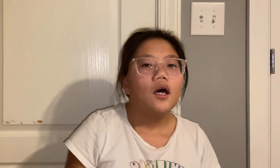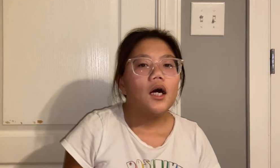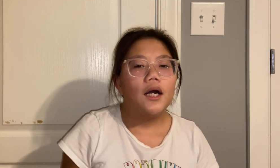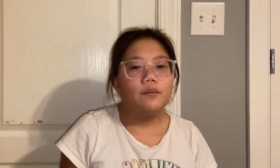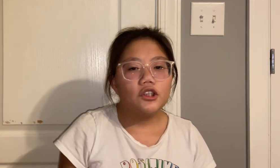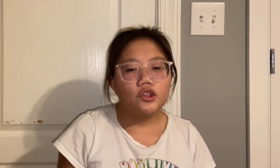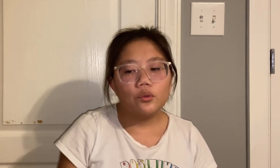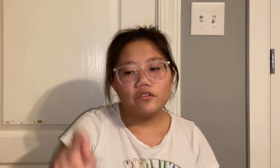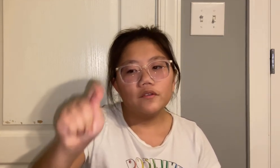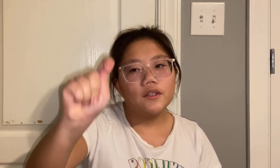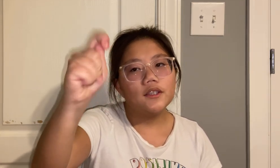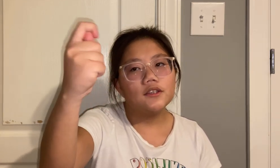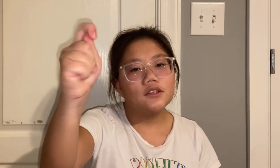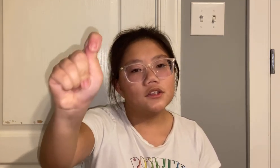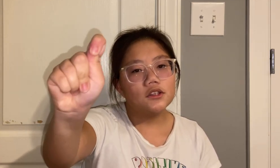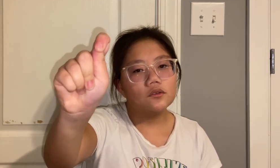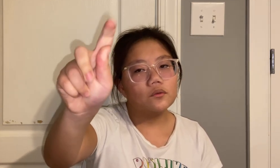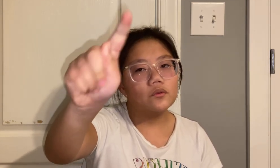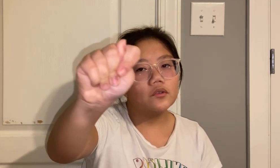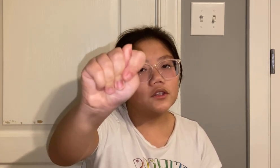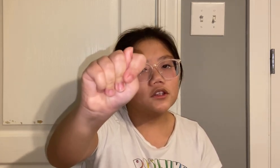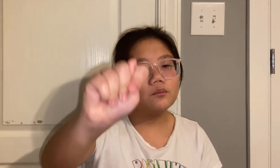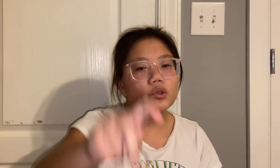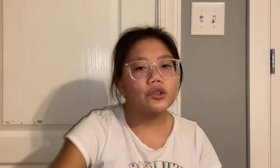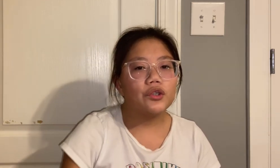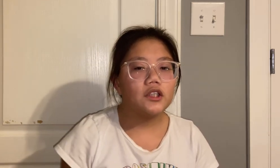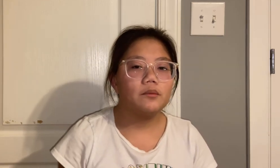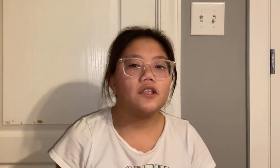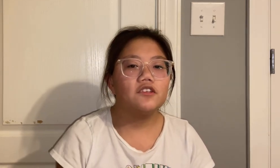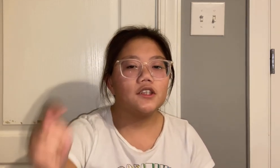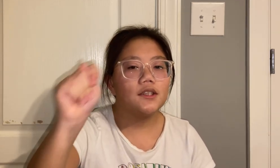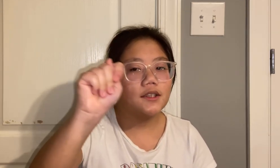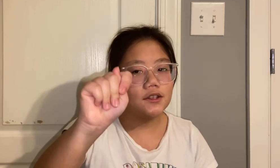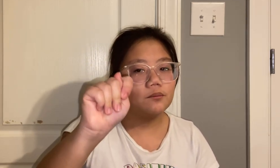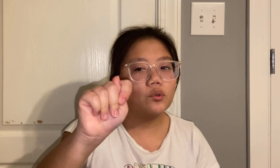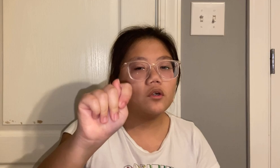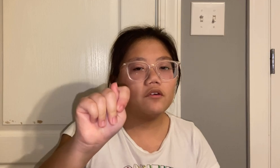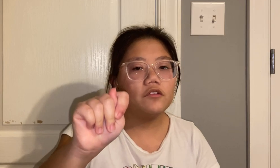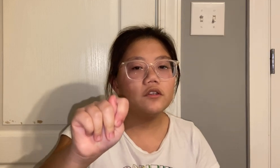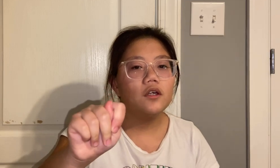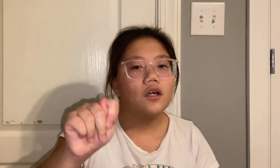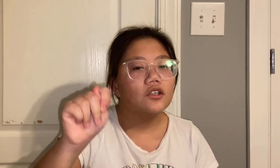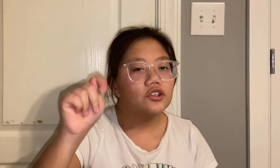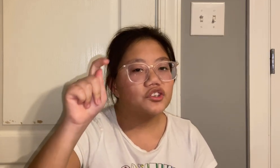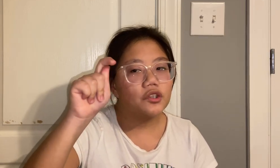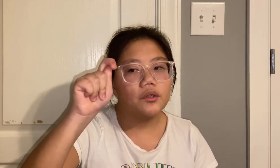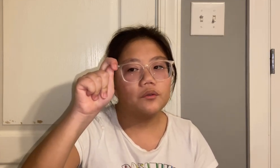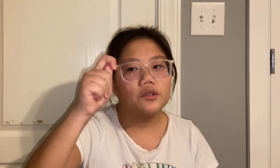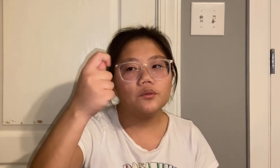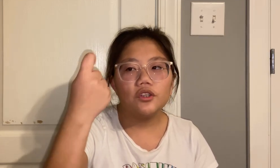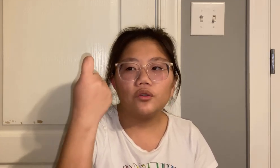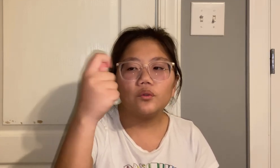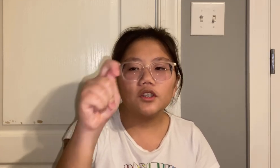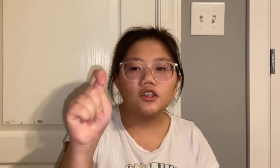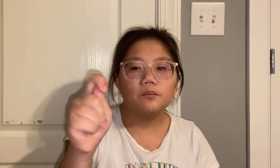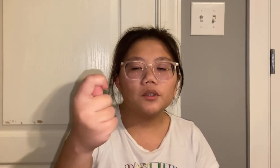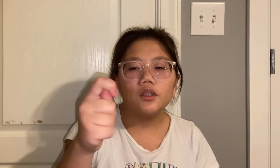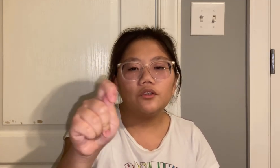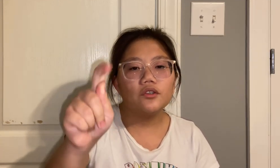i'm not sure if this or this is more correct but i've seen this more often so you can do this but you're going